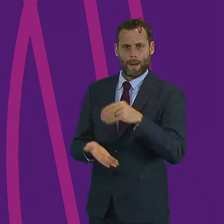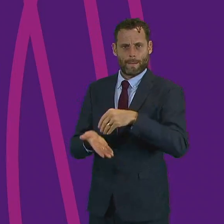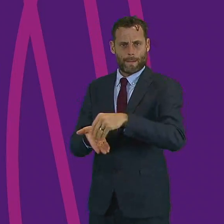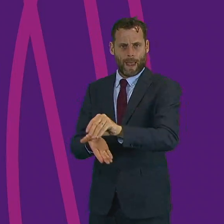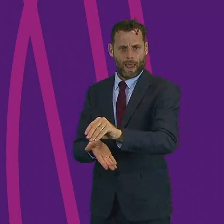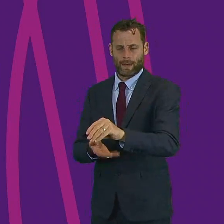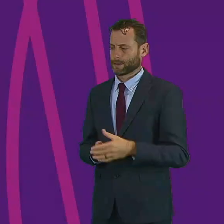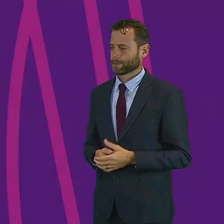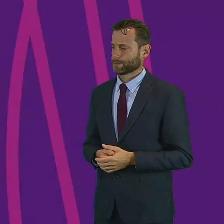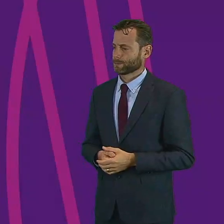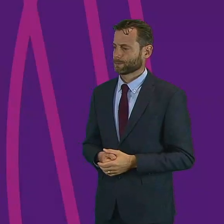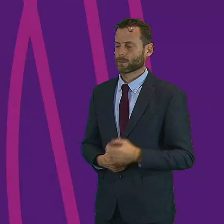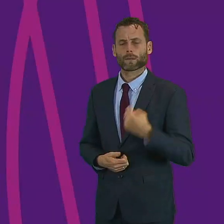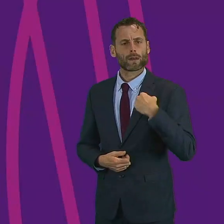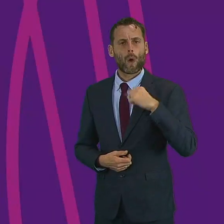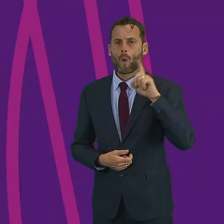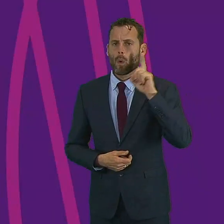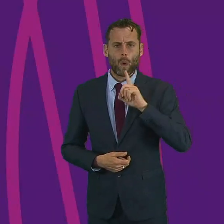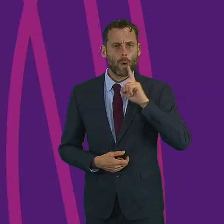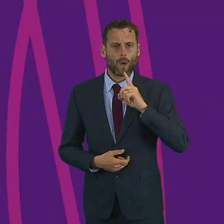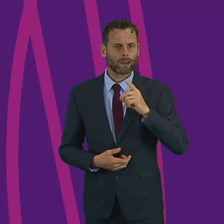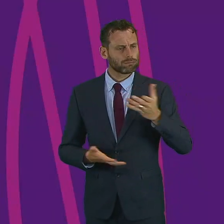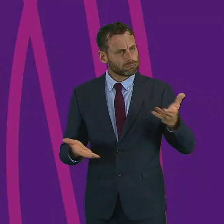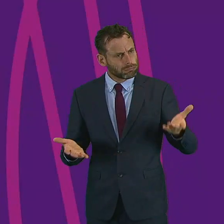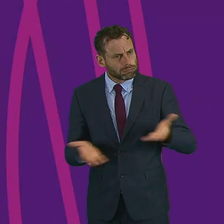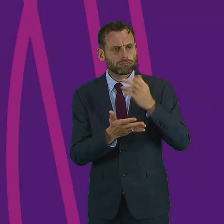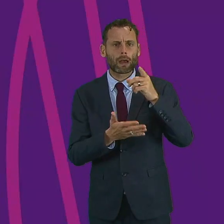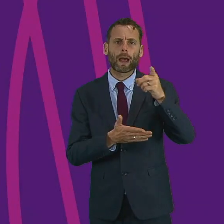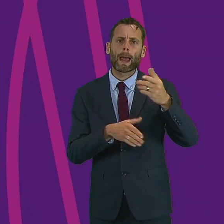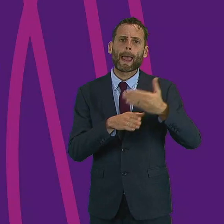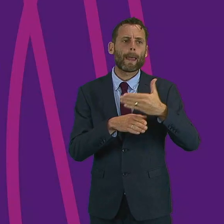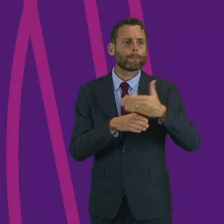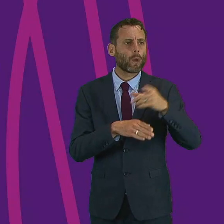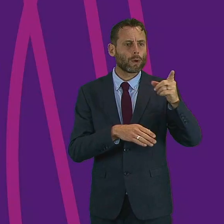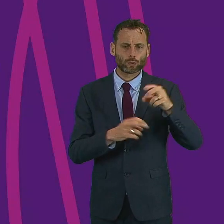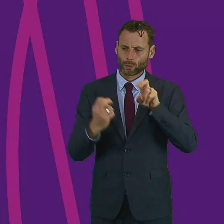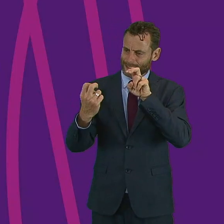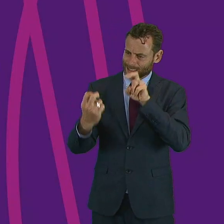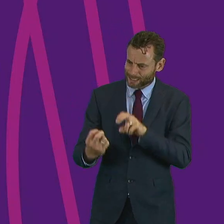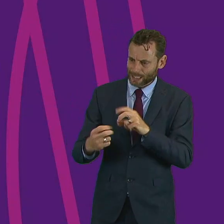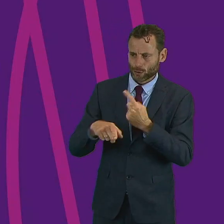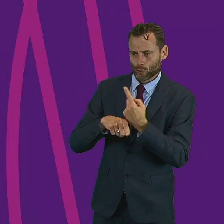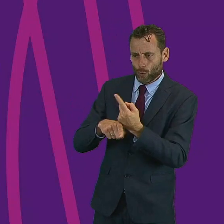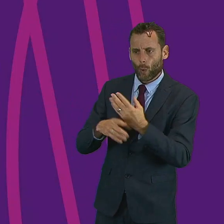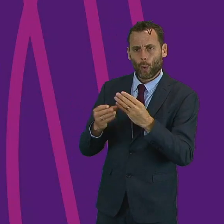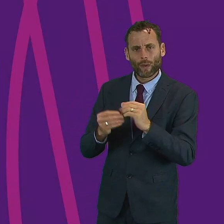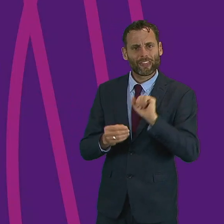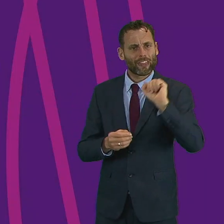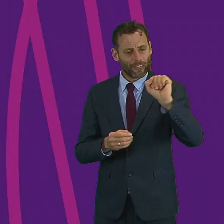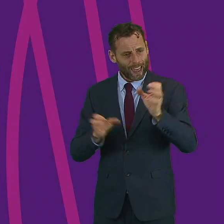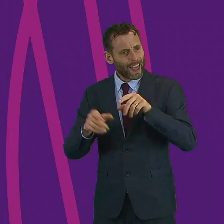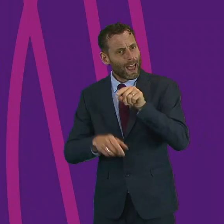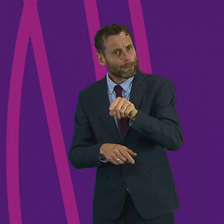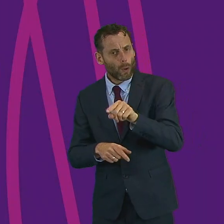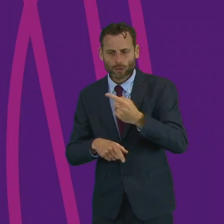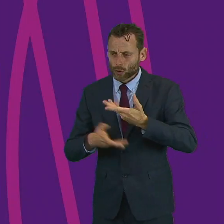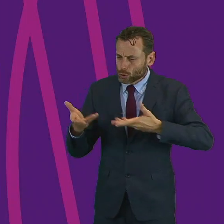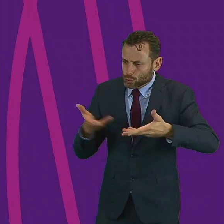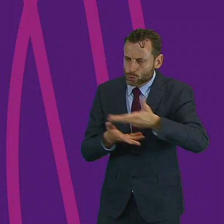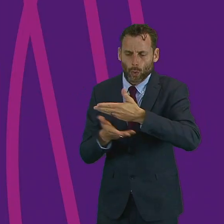it was announced yesterday that Social Security Scotland will become the first tenants in the waterfront regeneration project. This new